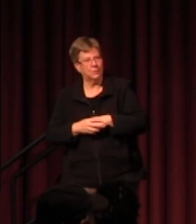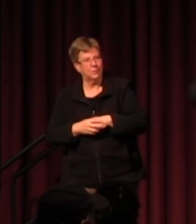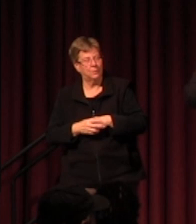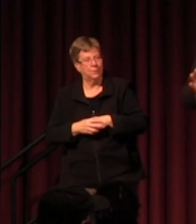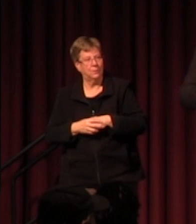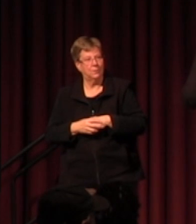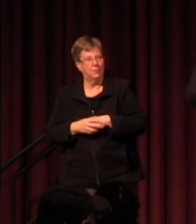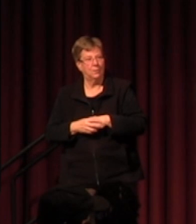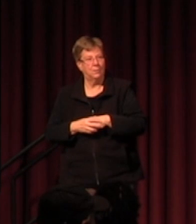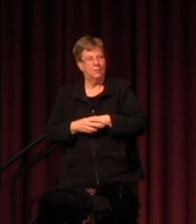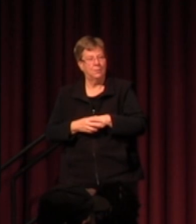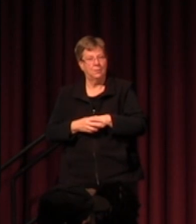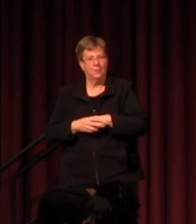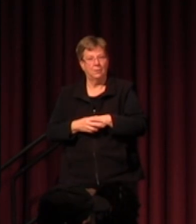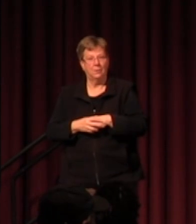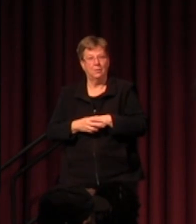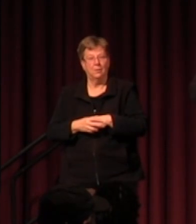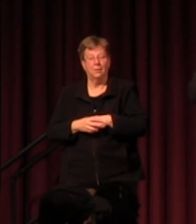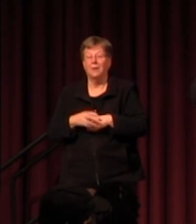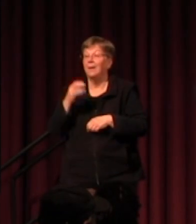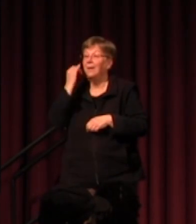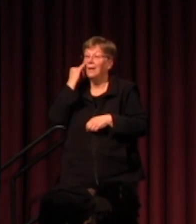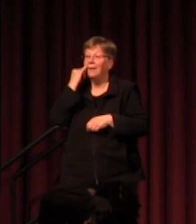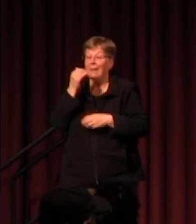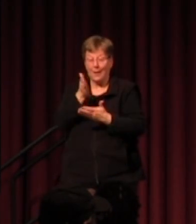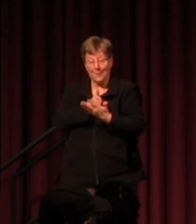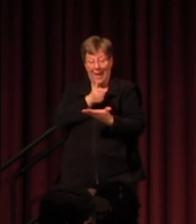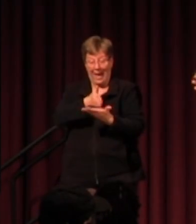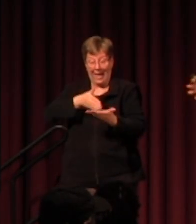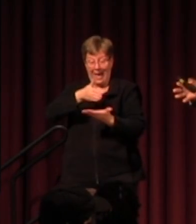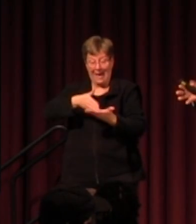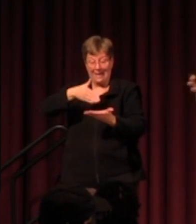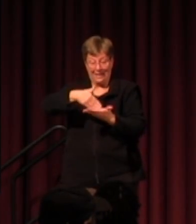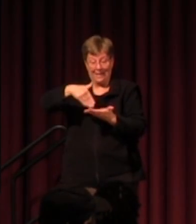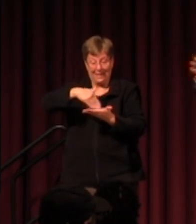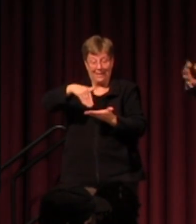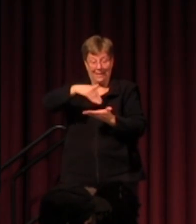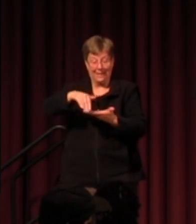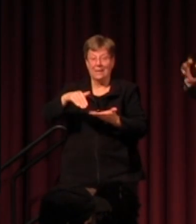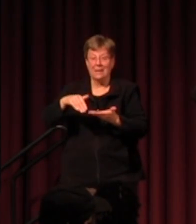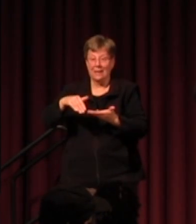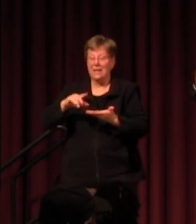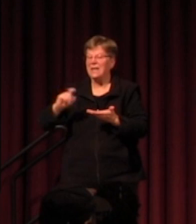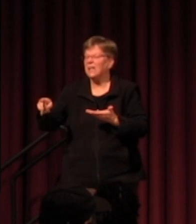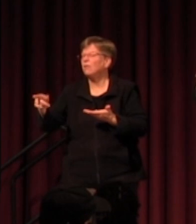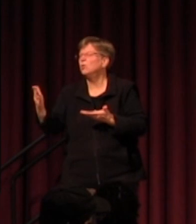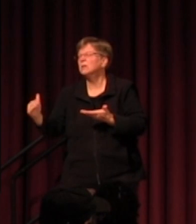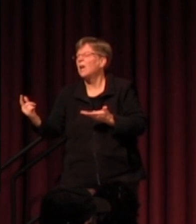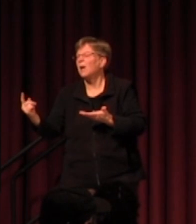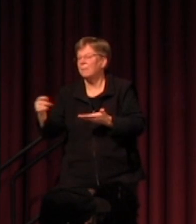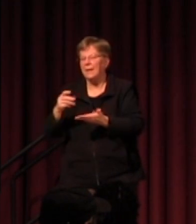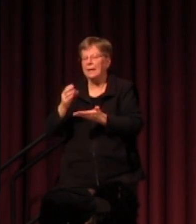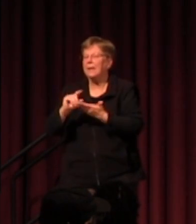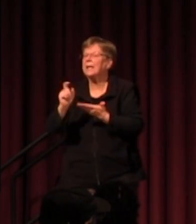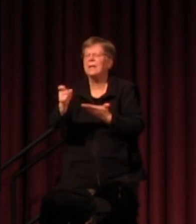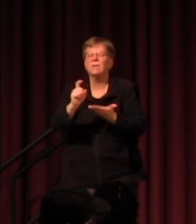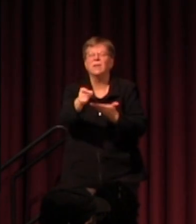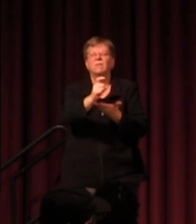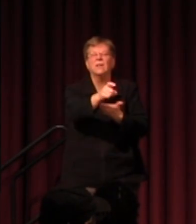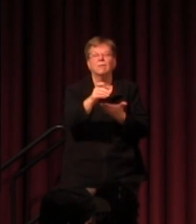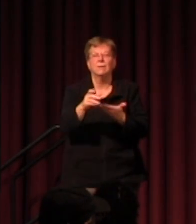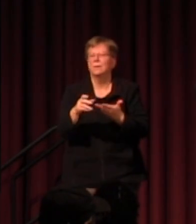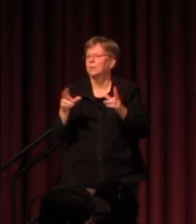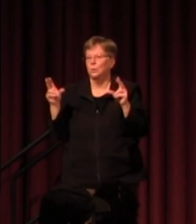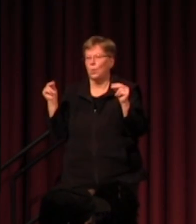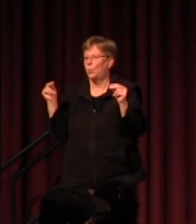It is not taking some predetermined pie and trying to slice off more and more people for people in the margins. Like, let's give you some gifts. It